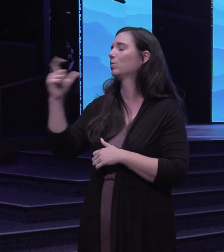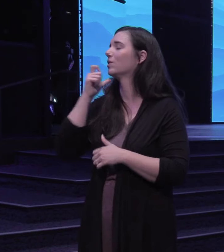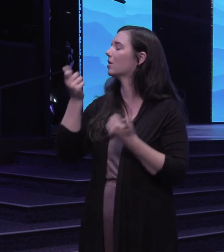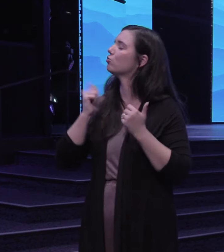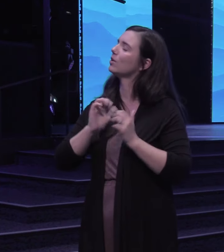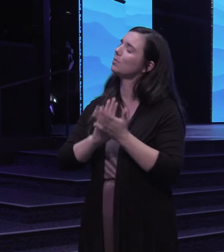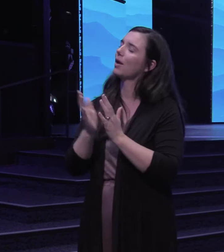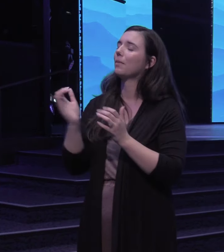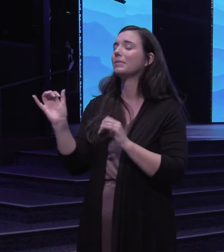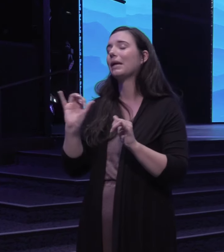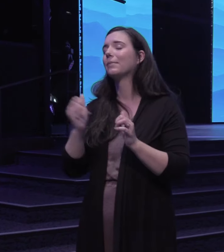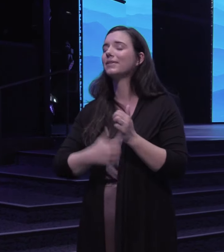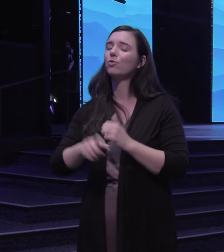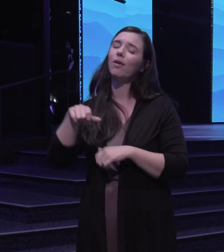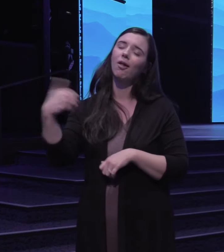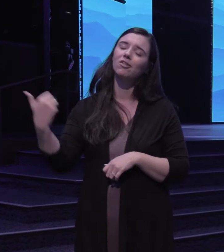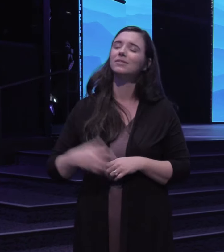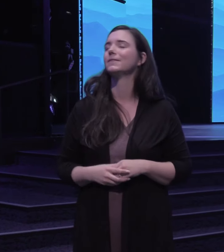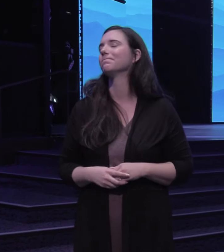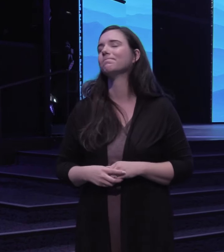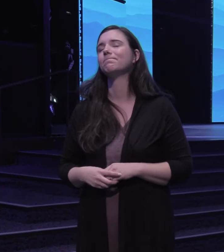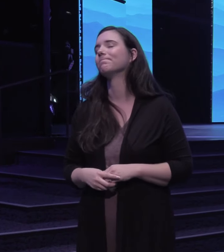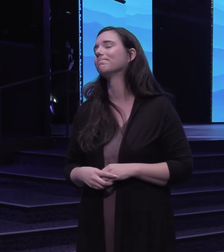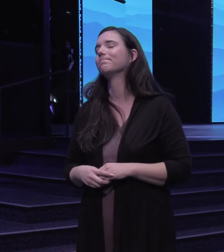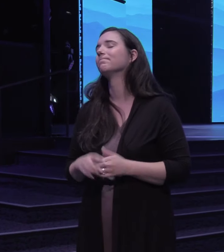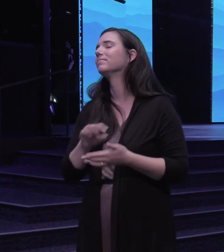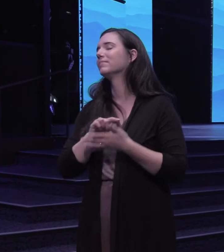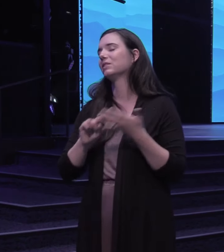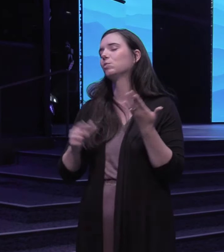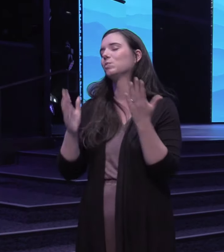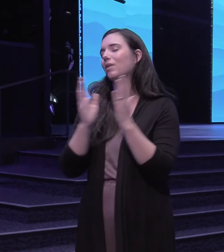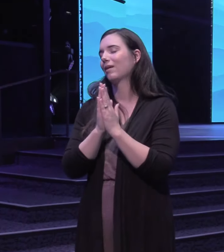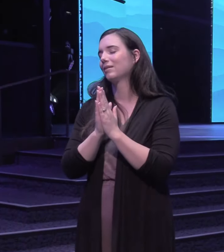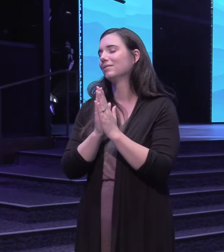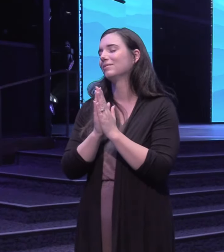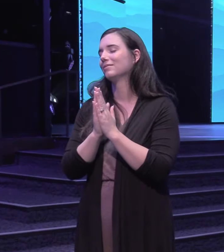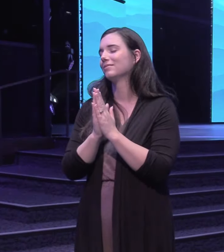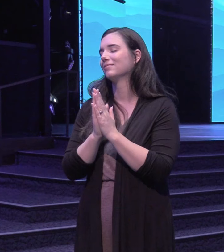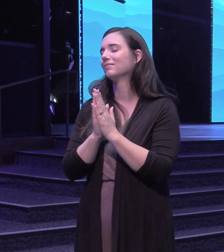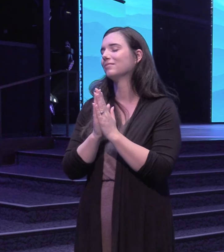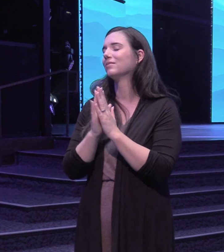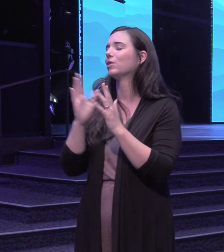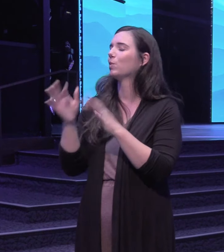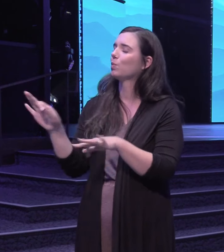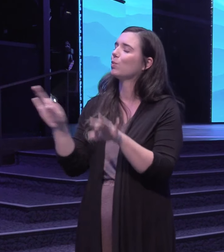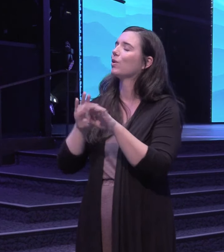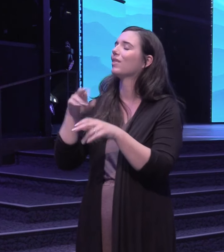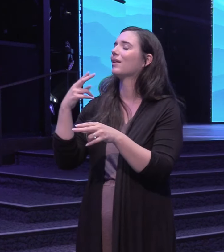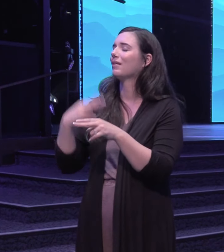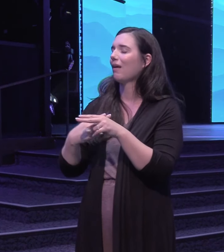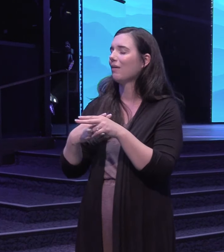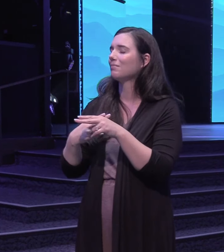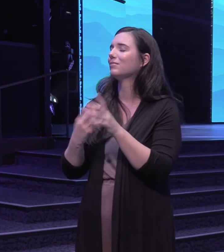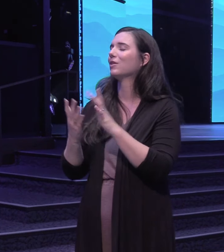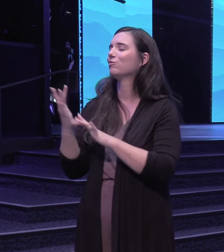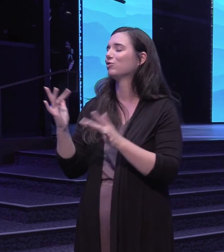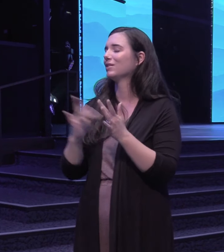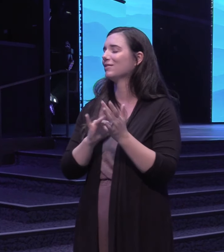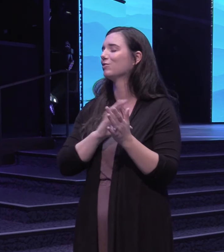try to be like everyone else. These things we ask in the worthy name